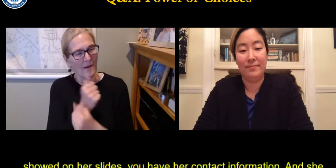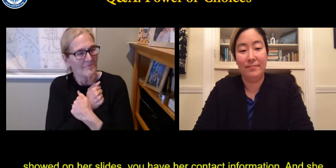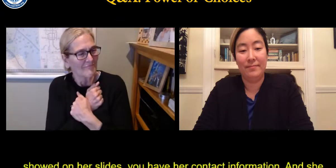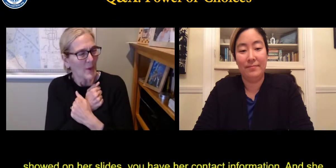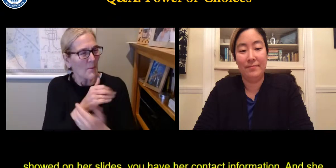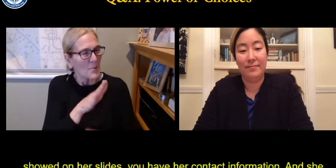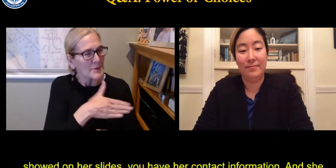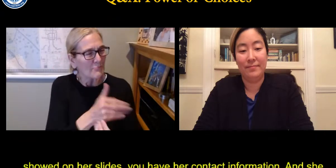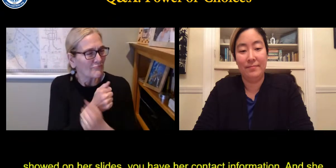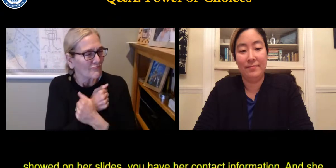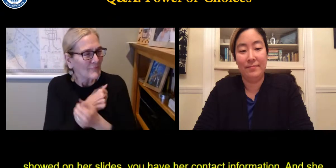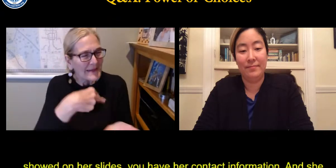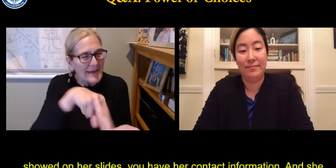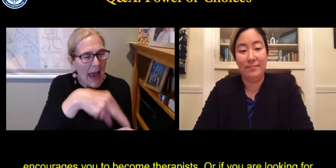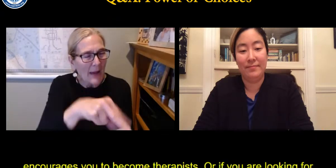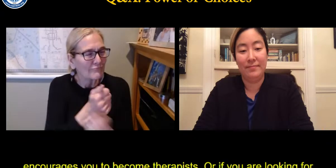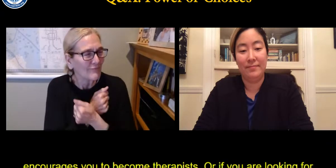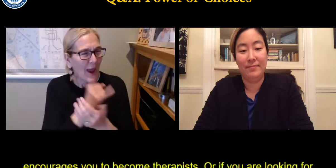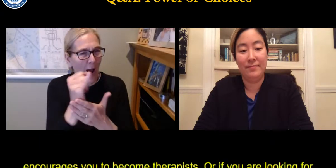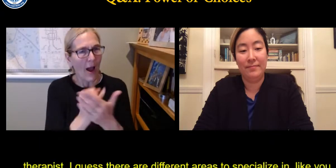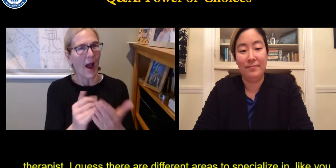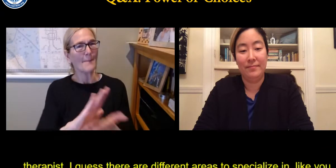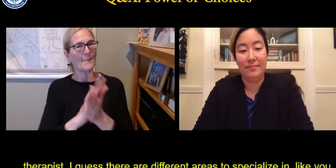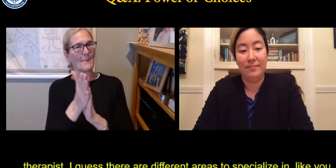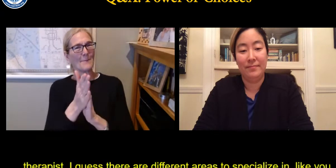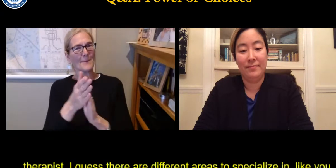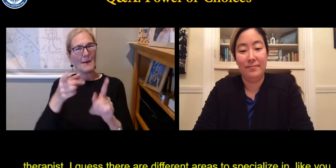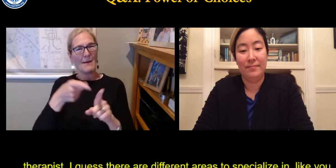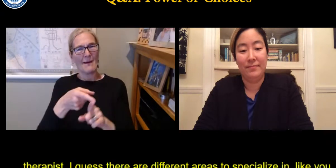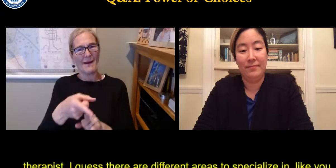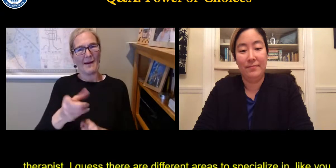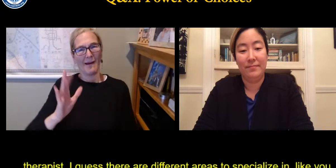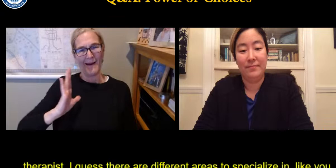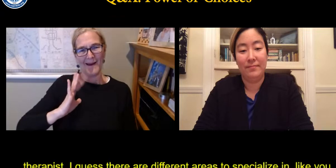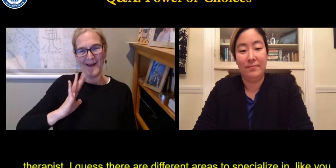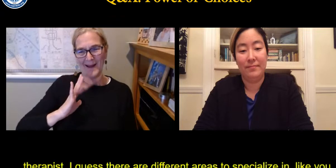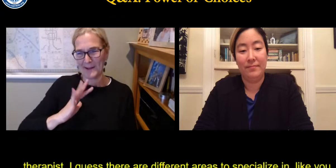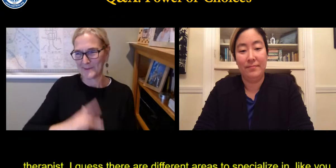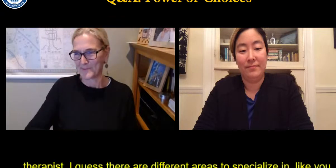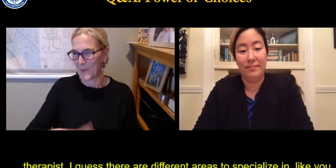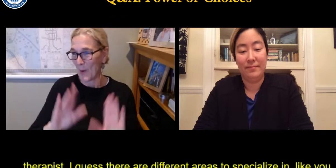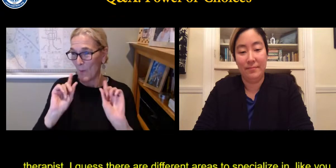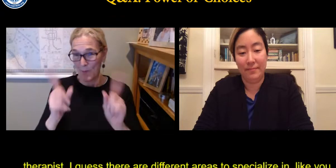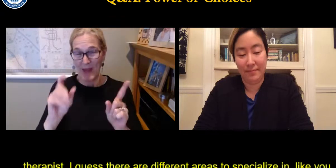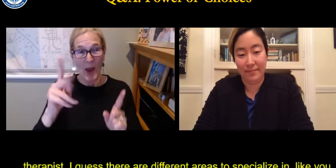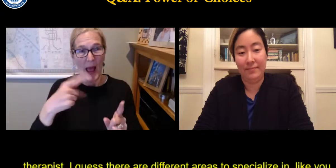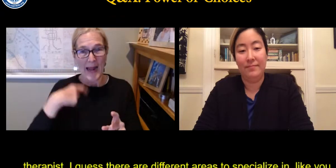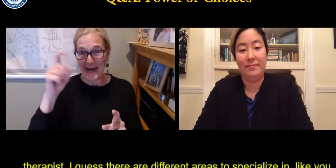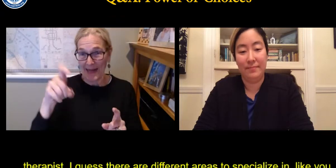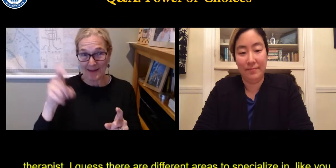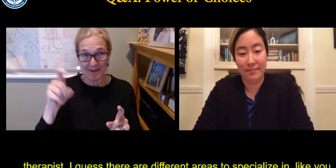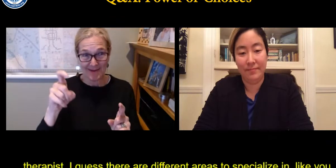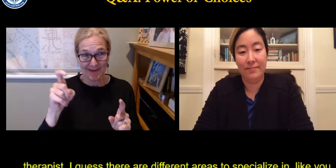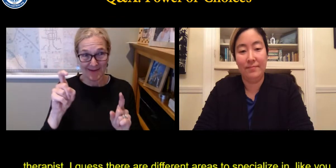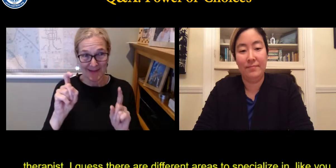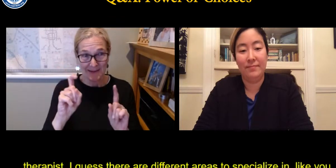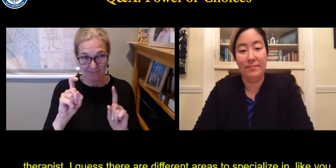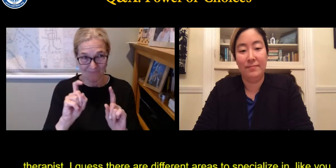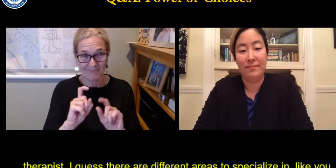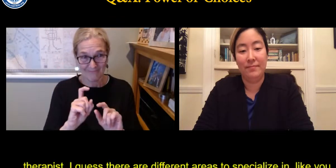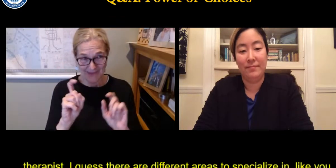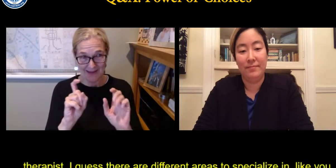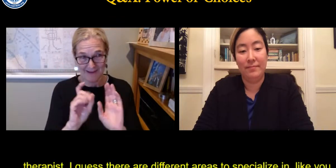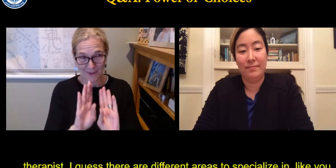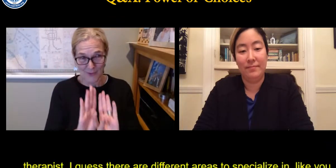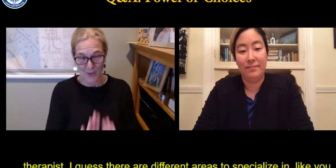on and so on. So any of you out there in our audience, if you love music and you love dancing or you love art, that can become